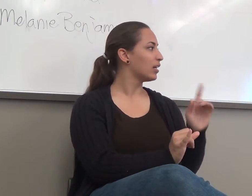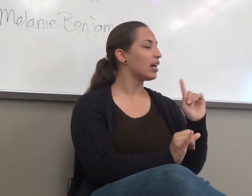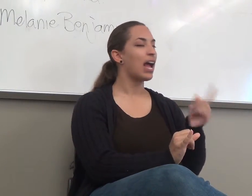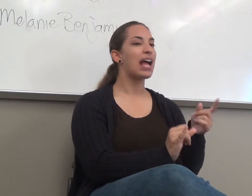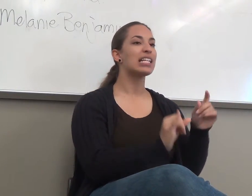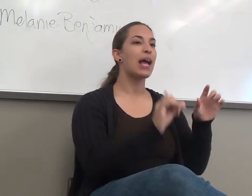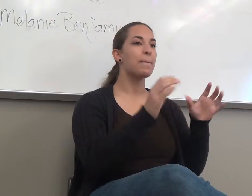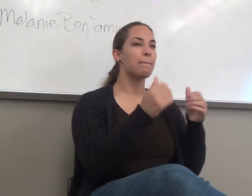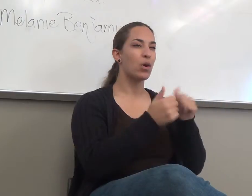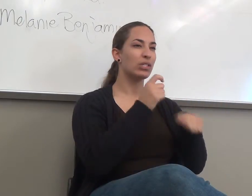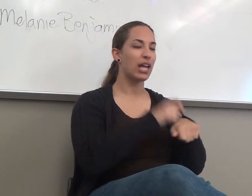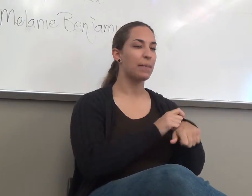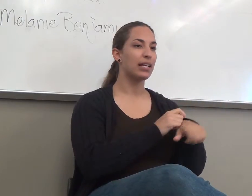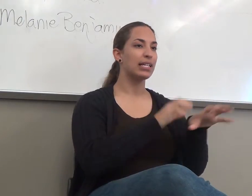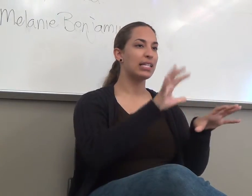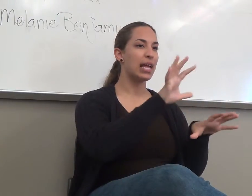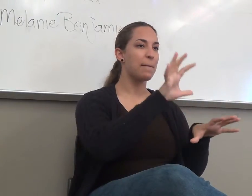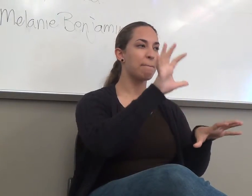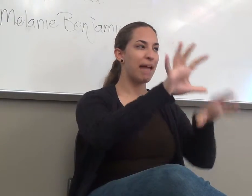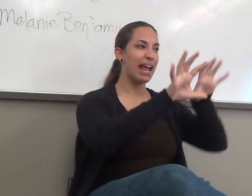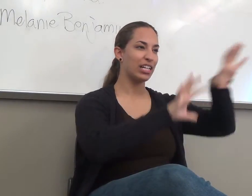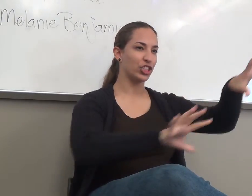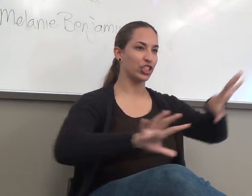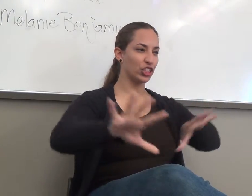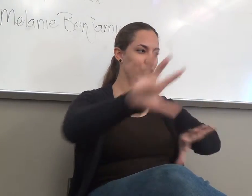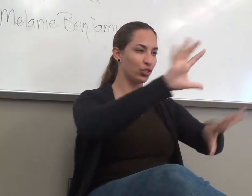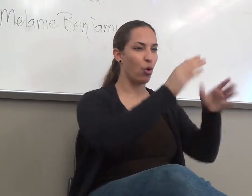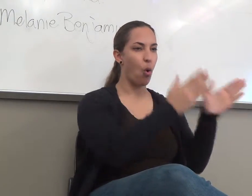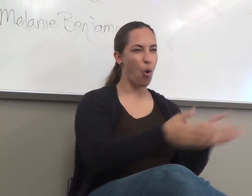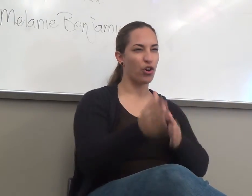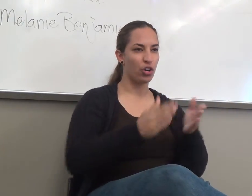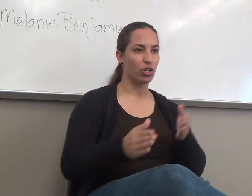spatial order, which really just has to do with the word